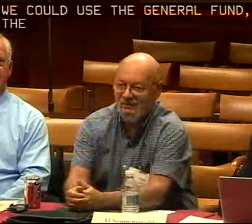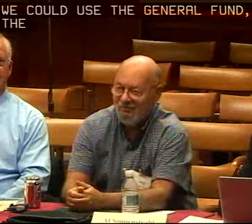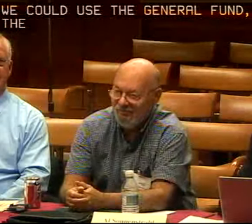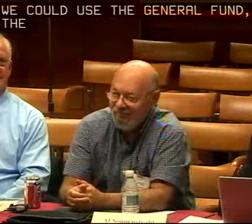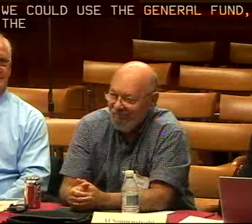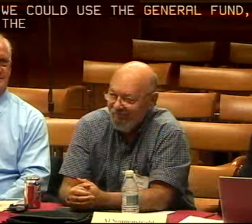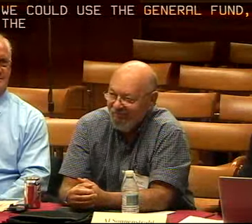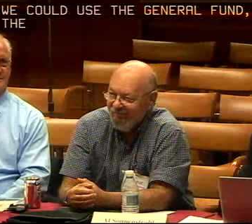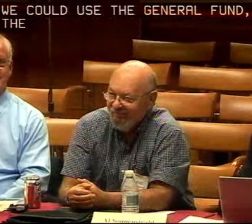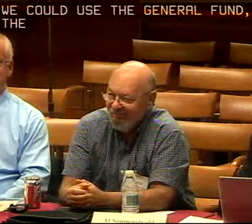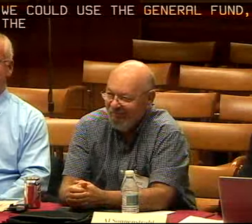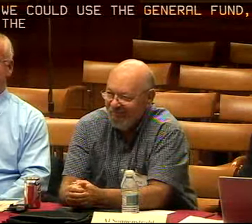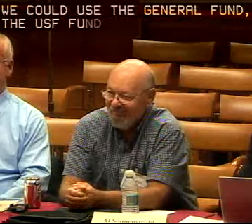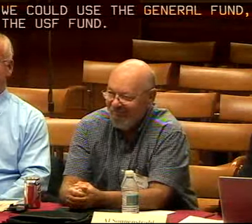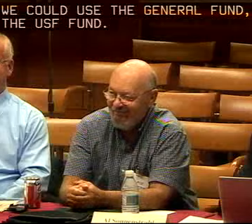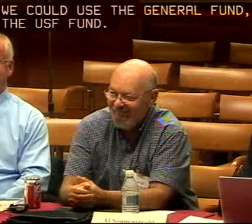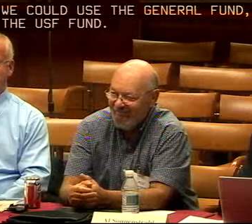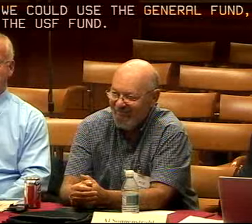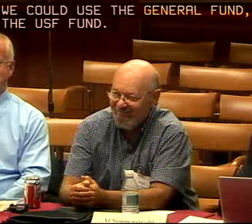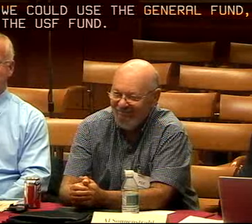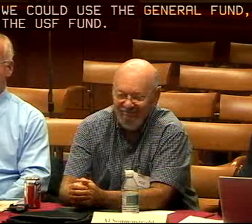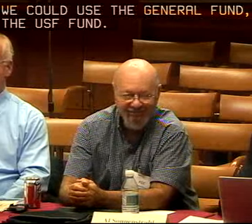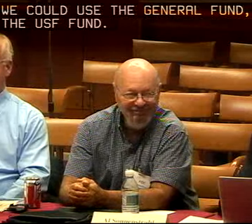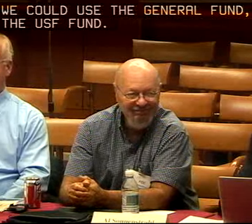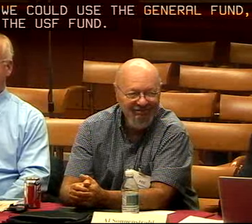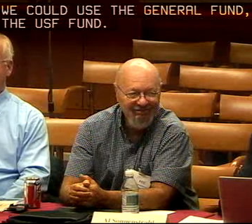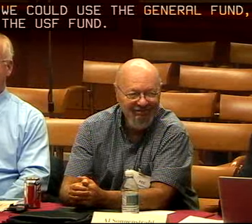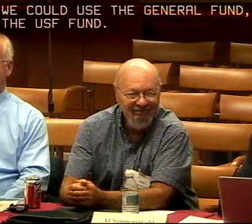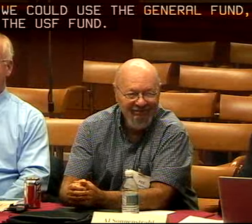Oh, go ahead. Norm?